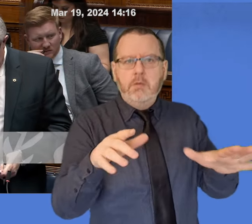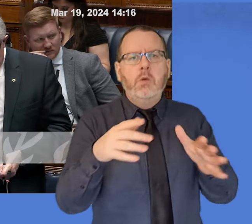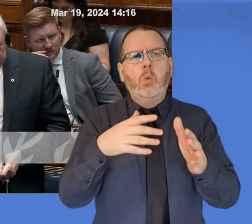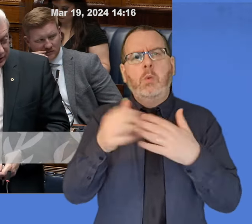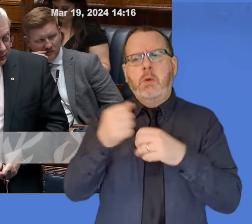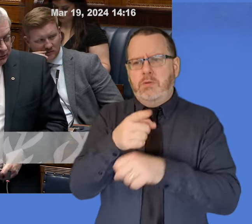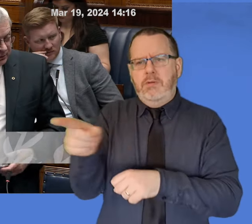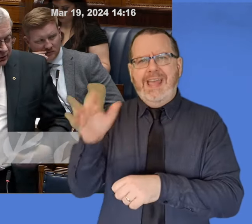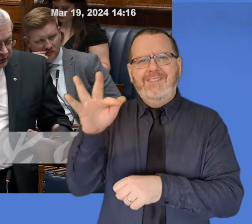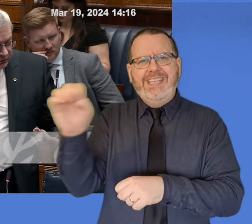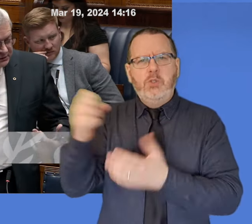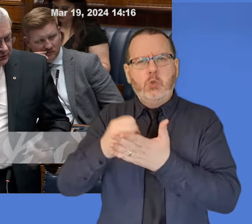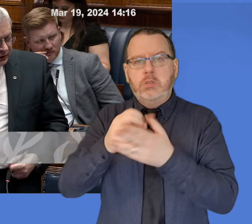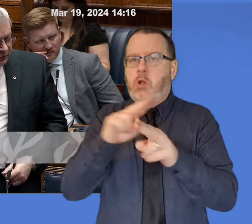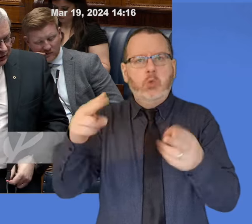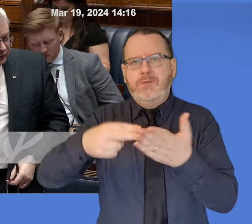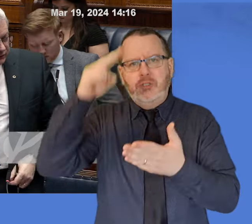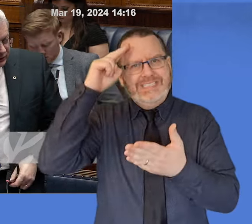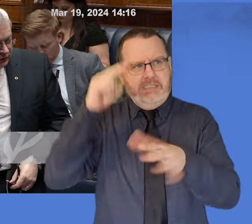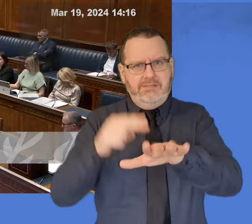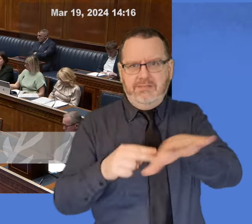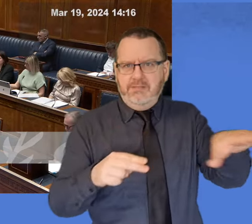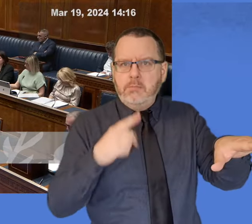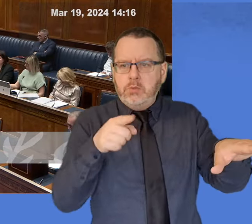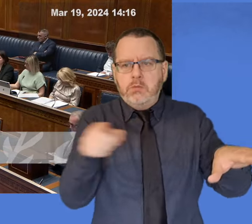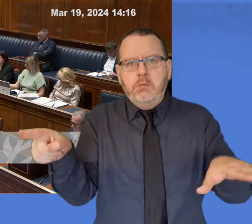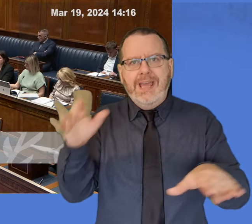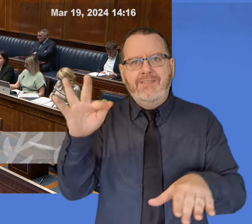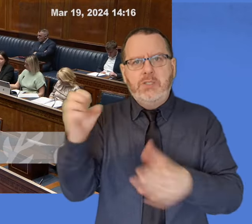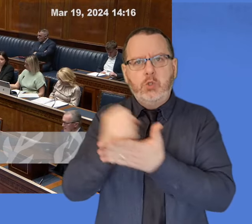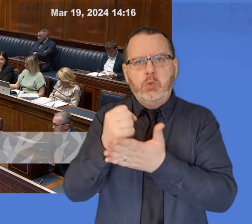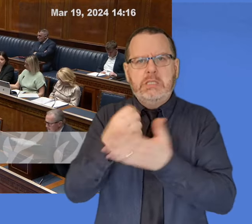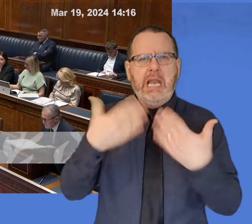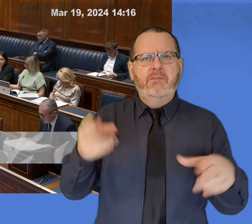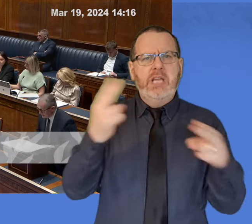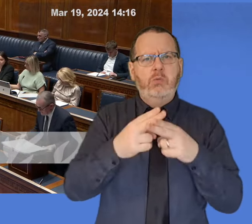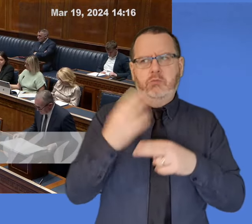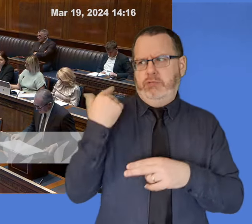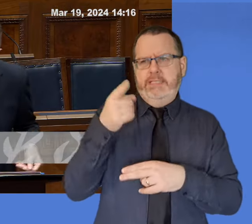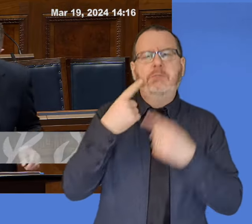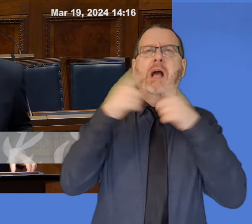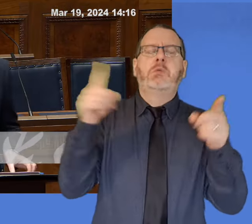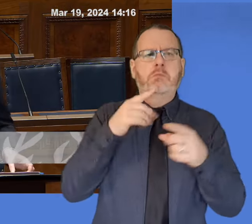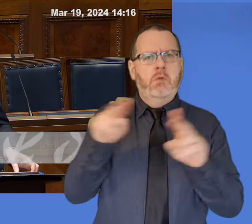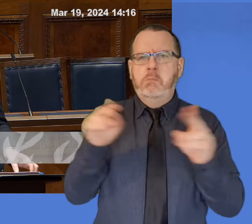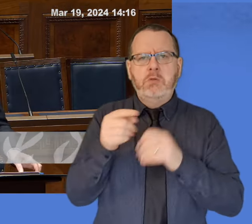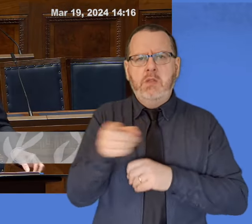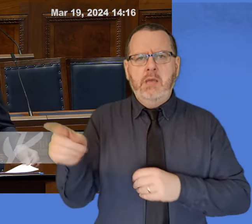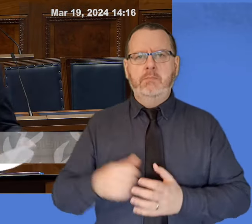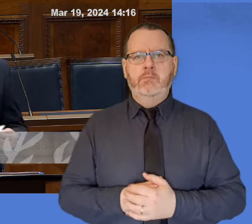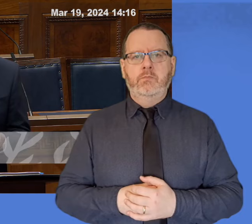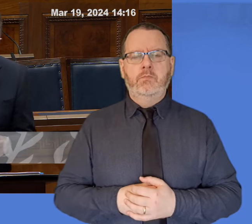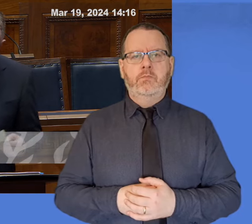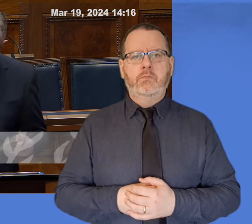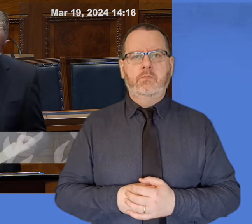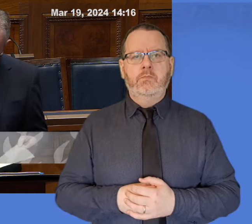FE students. Was there any particular reason why they were left out of that announcement? Minister. Well, as I say, we did announce 1.7